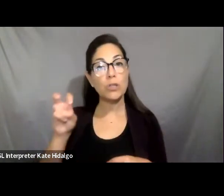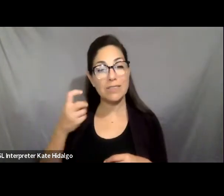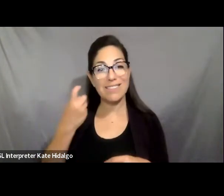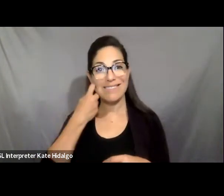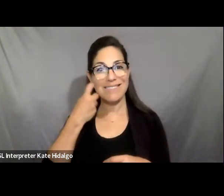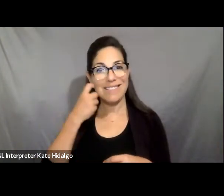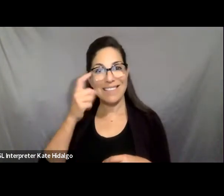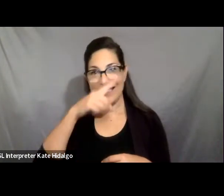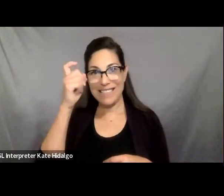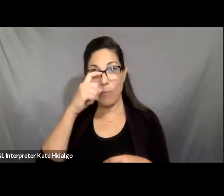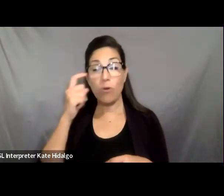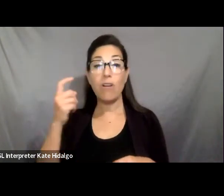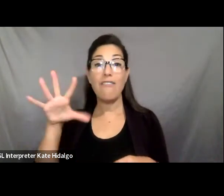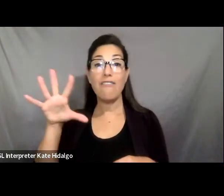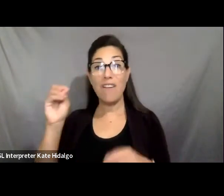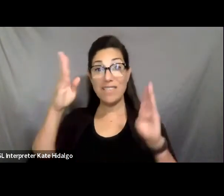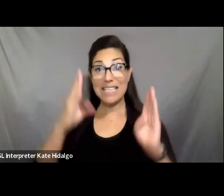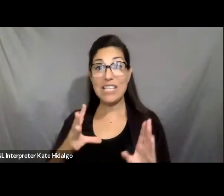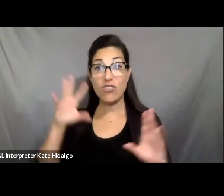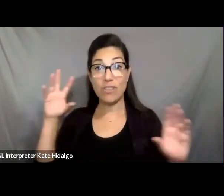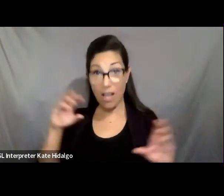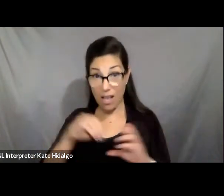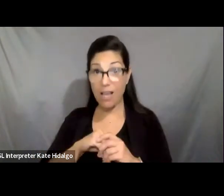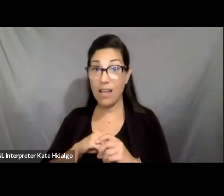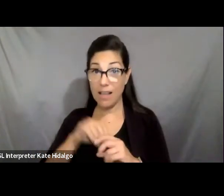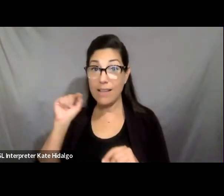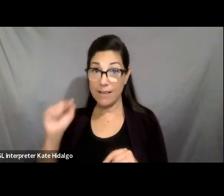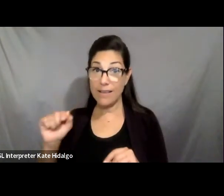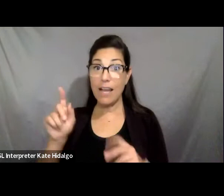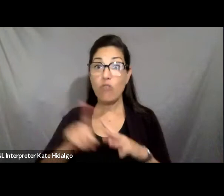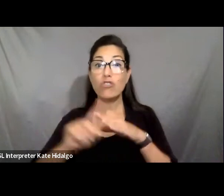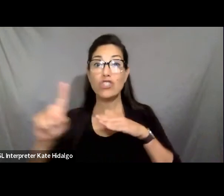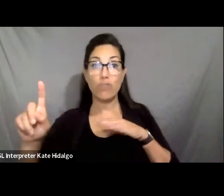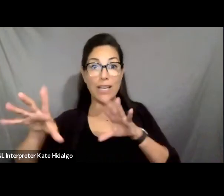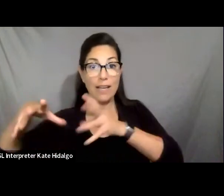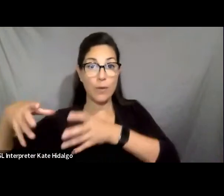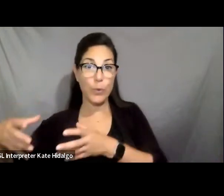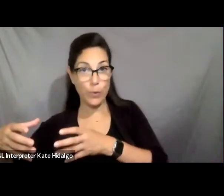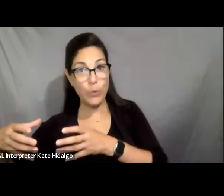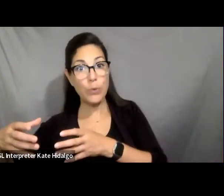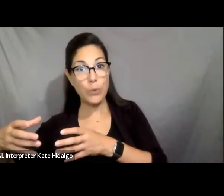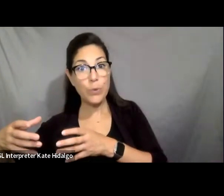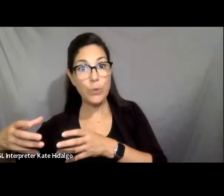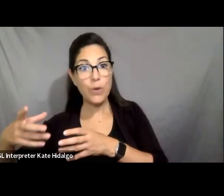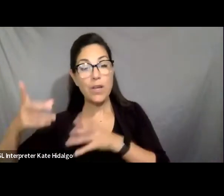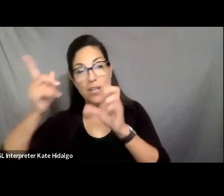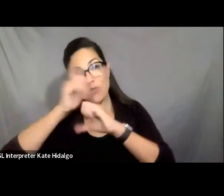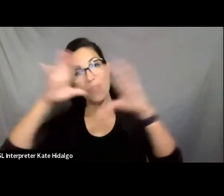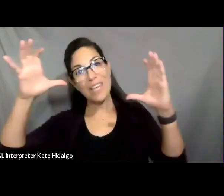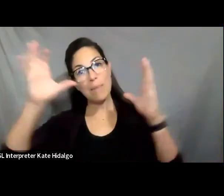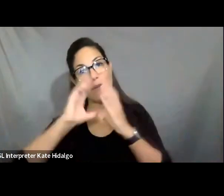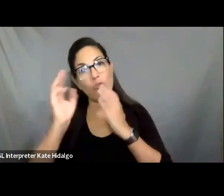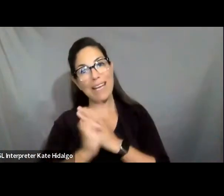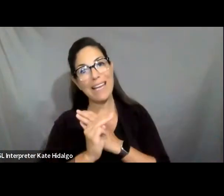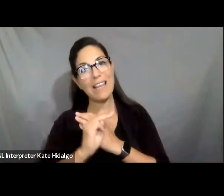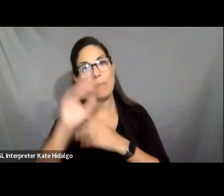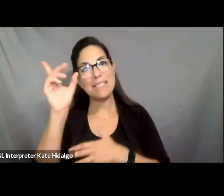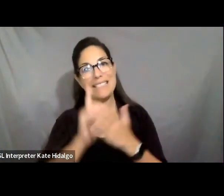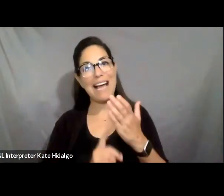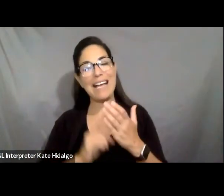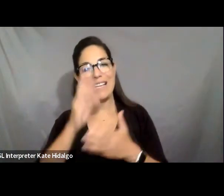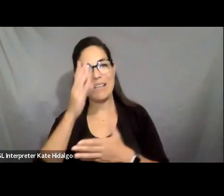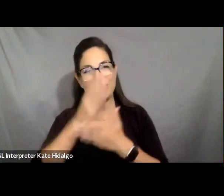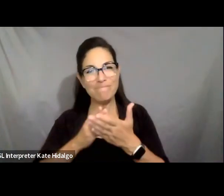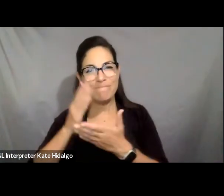summer, we had over 50 teachers participate in a retreat to think about curriculum and curriculum design and the elements